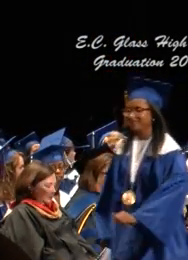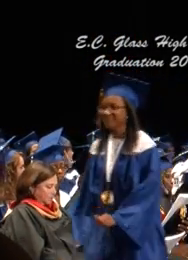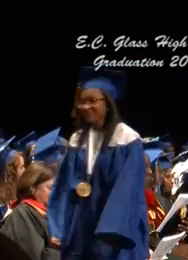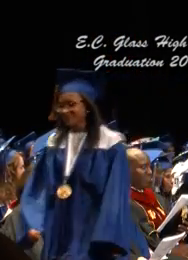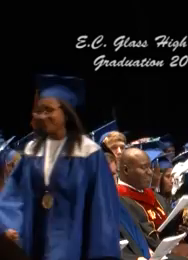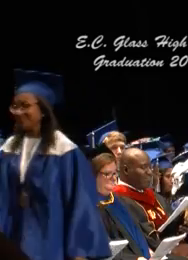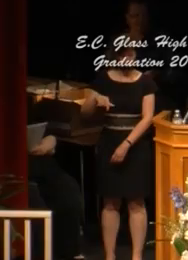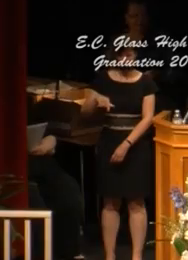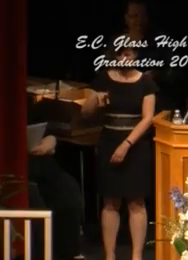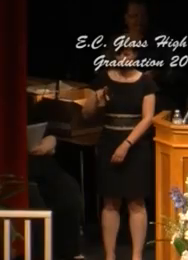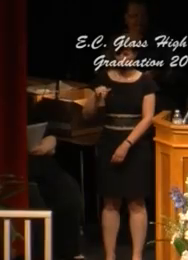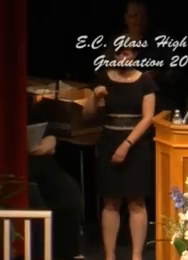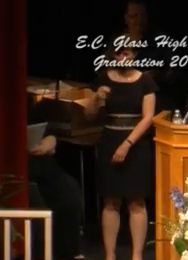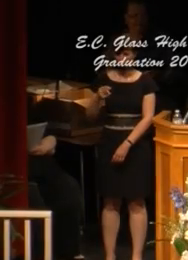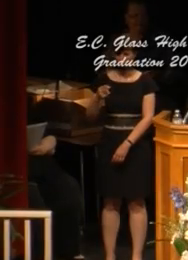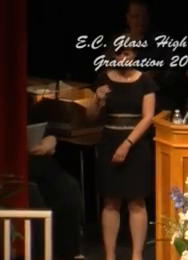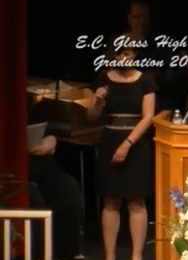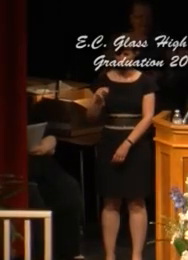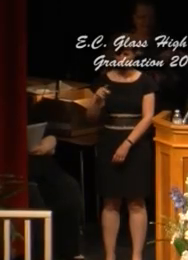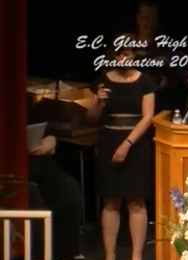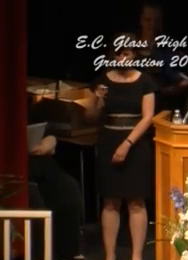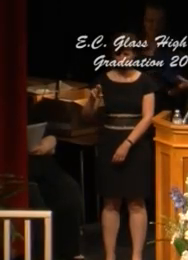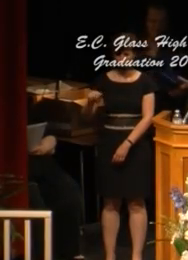Quashonda Lanisha Brown.